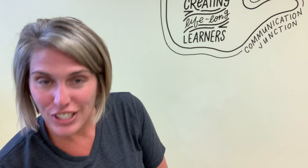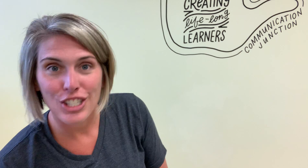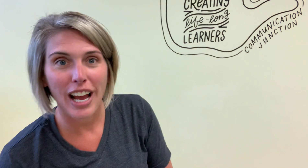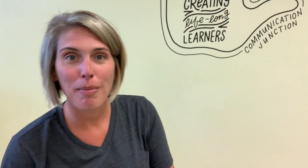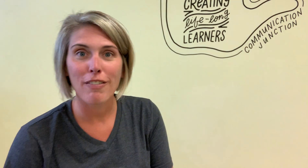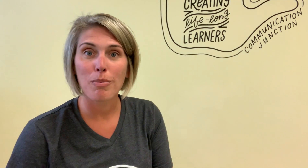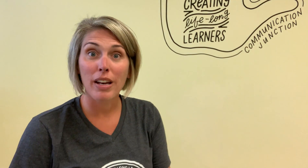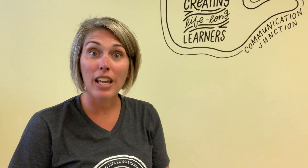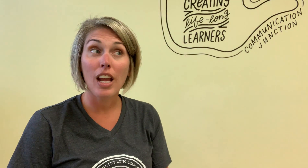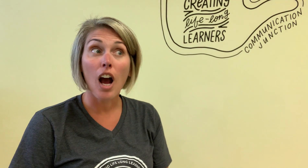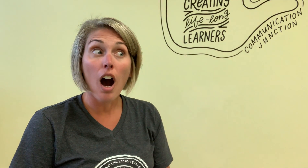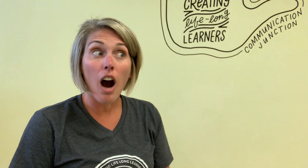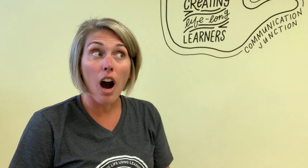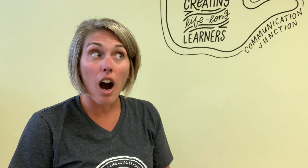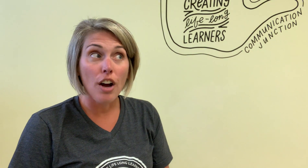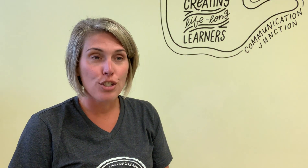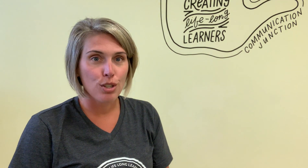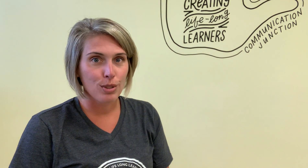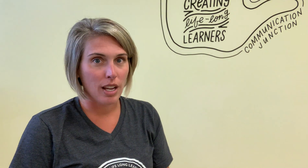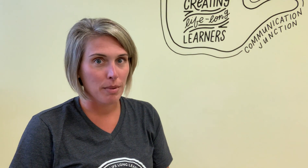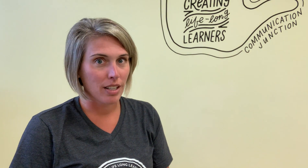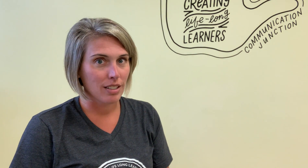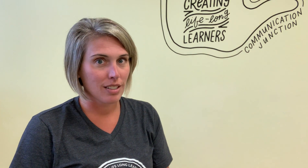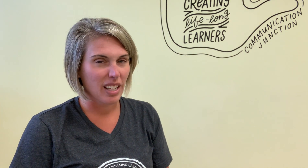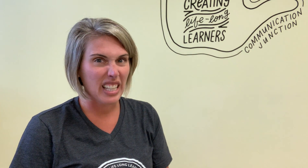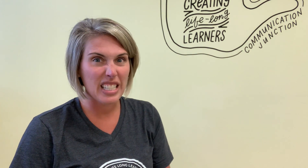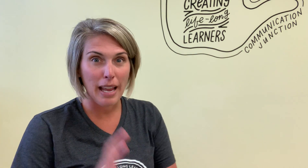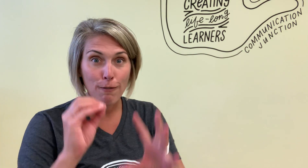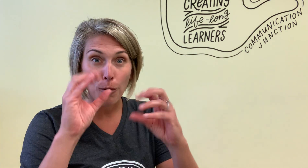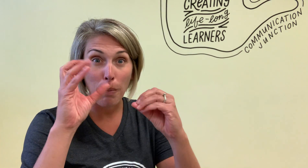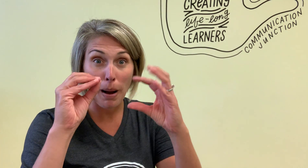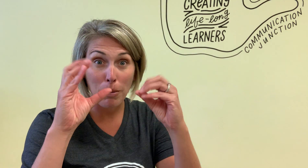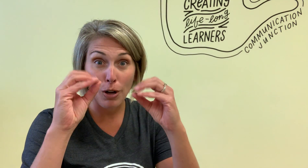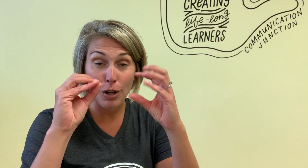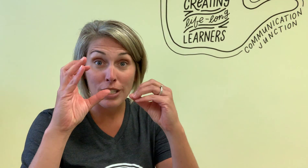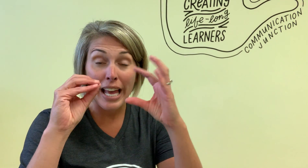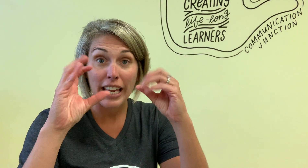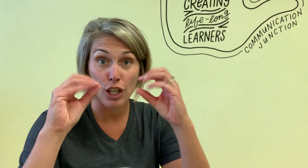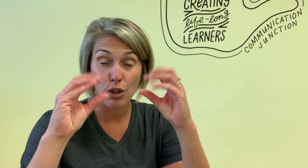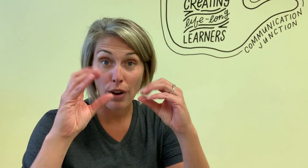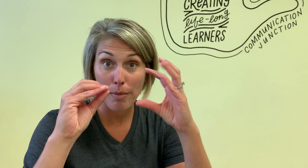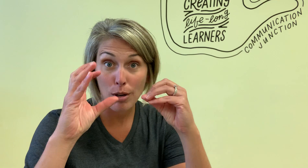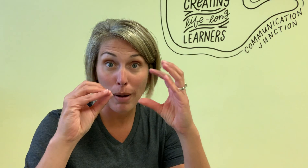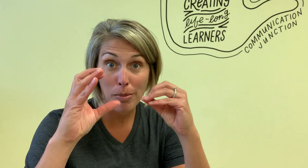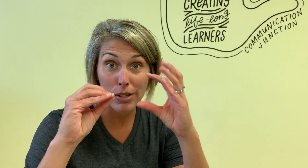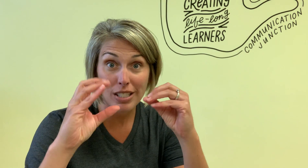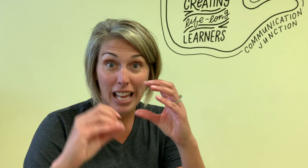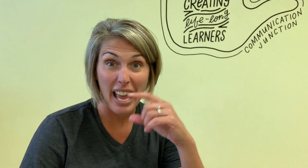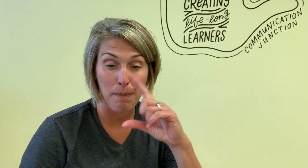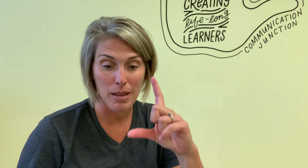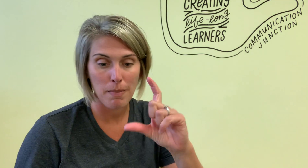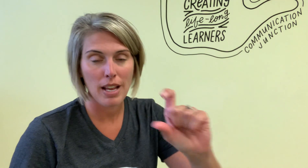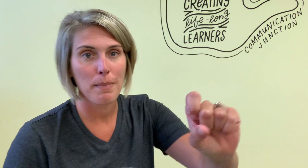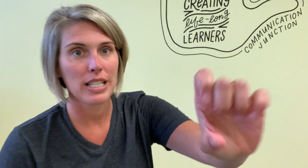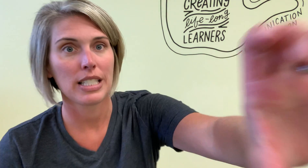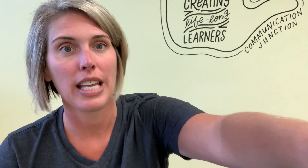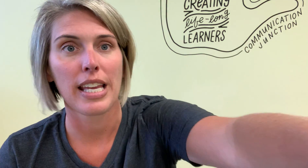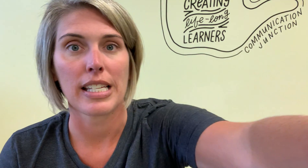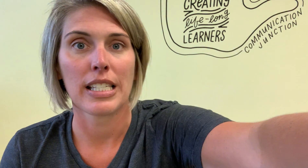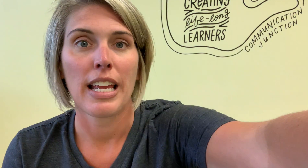job, everybody. Do you know what time it is? It's time for bubbles. Can you grab your bubbles and meet me? I'm gonna stand.